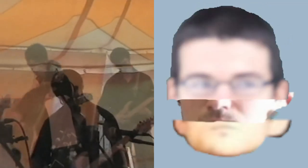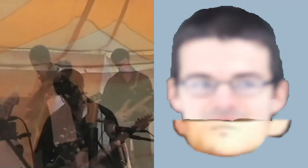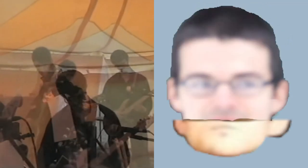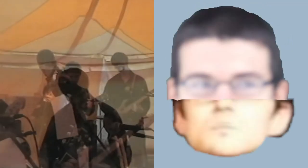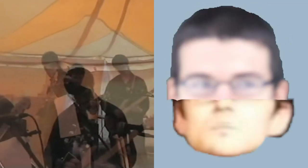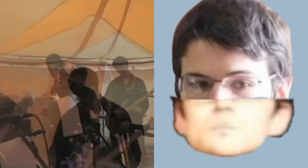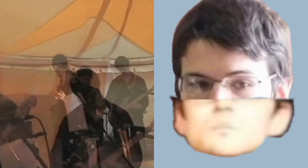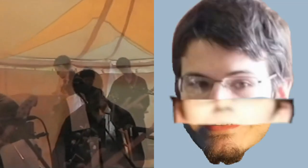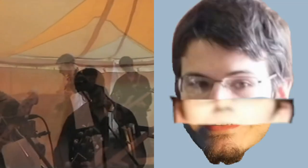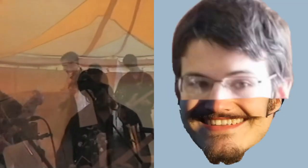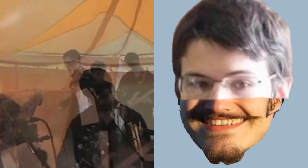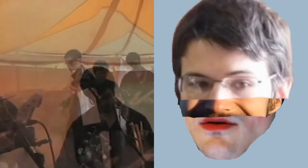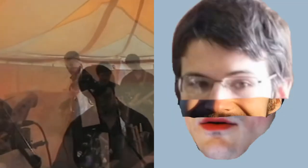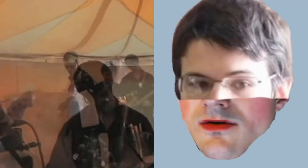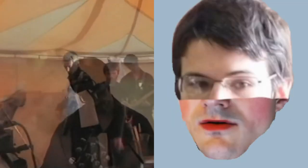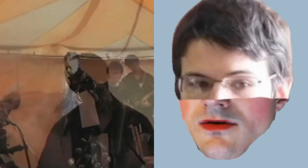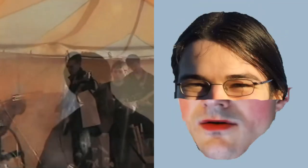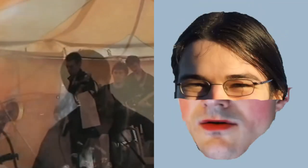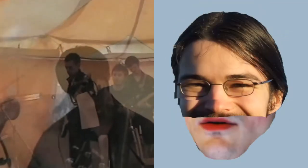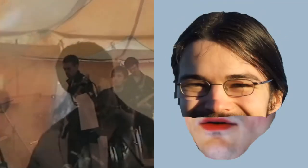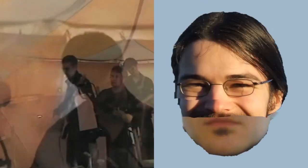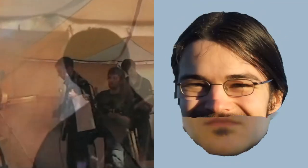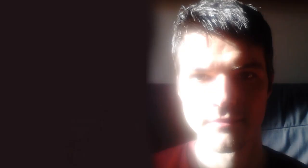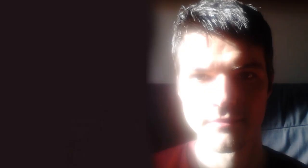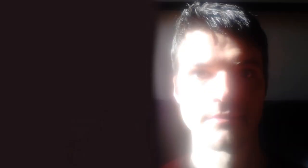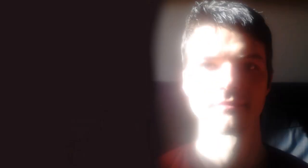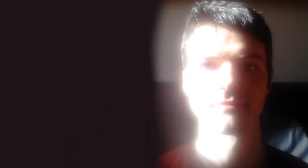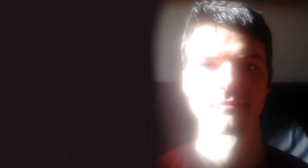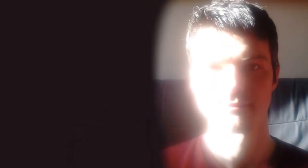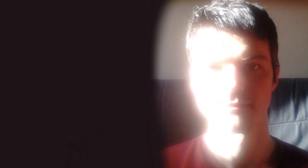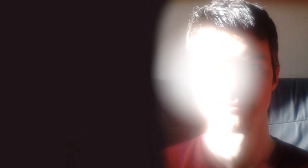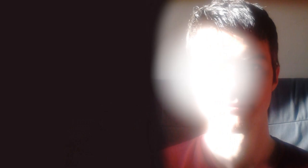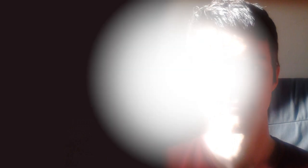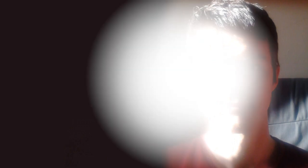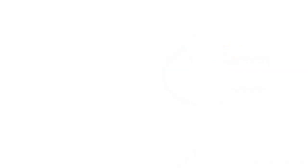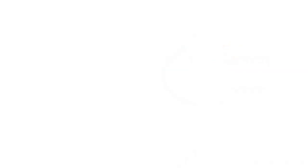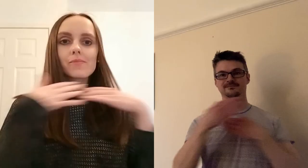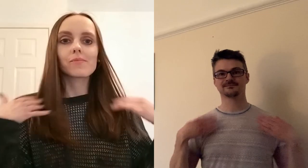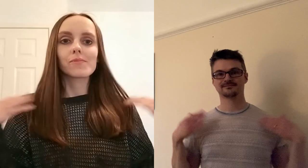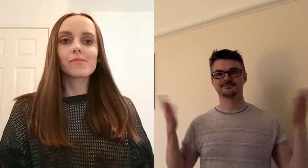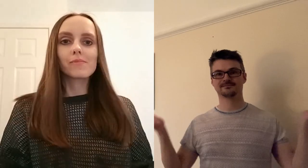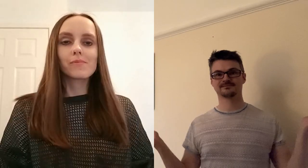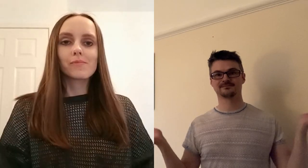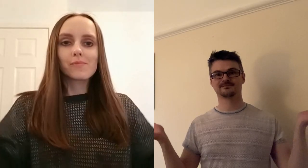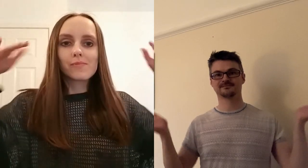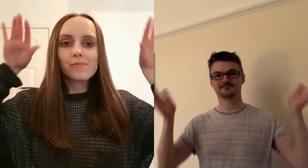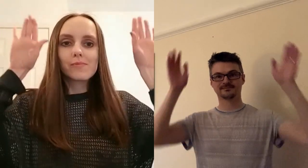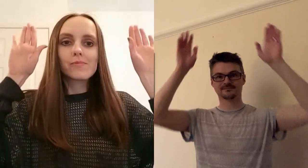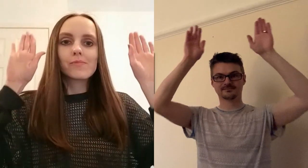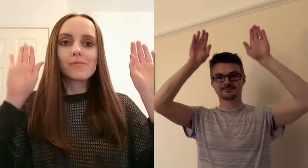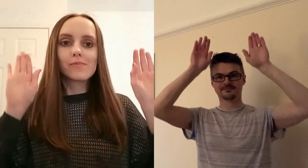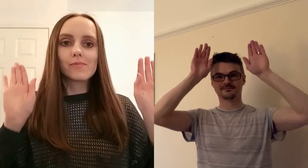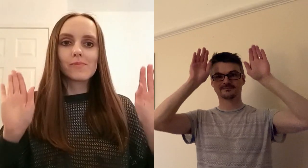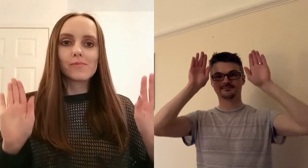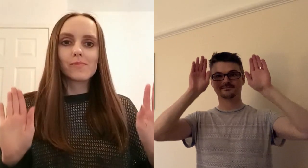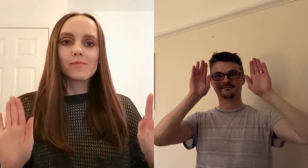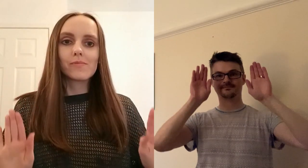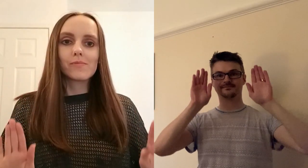who you were tuning into, and now you can begin to. And I don't know who needs to